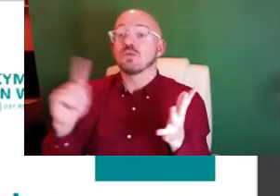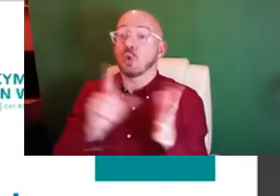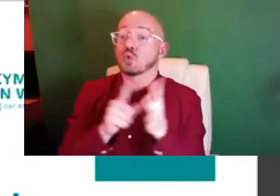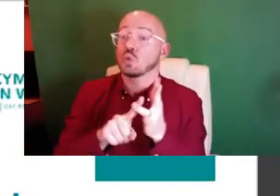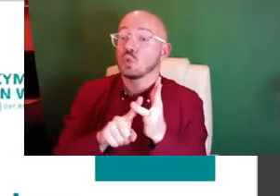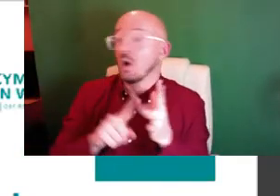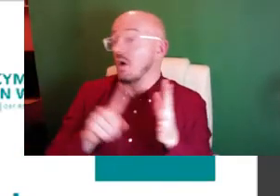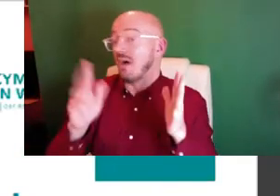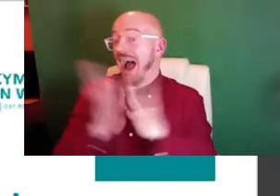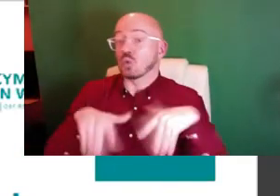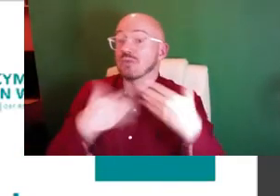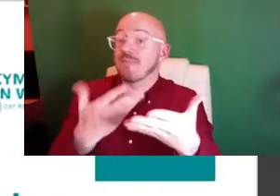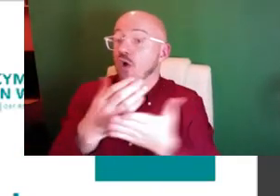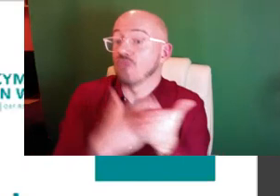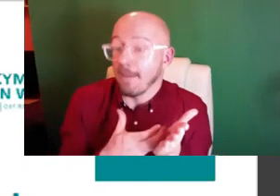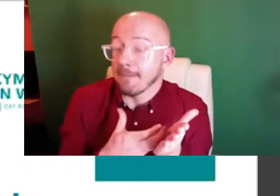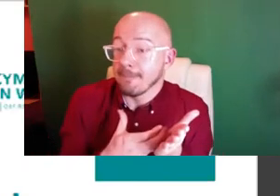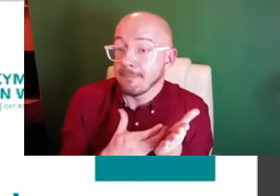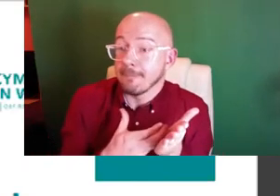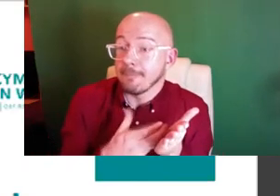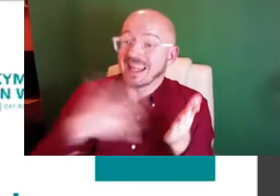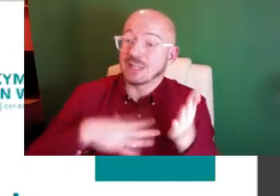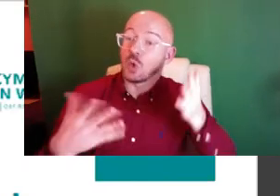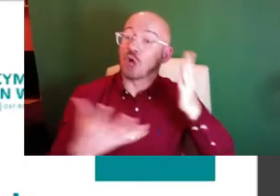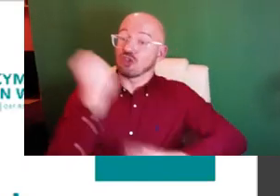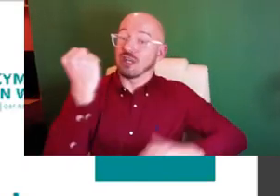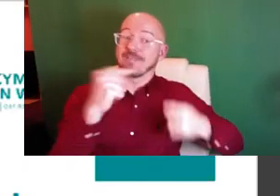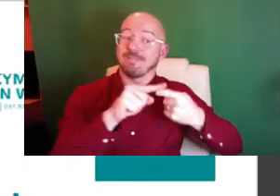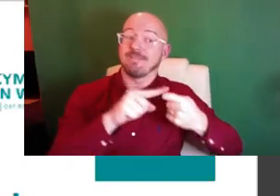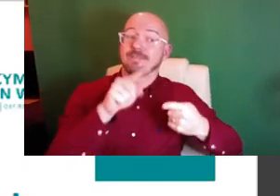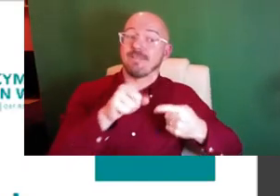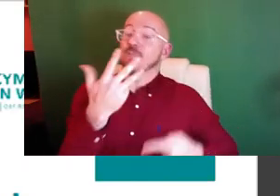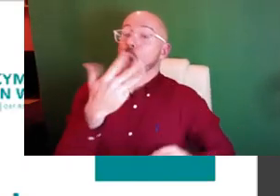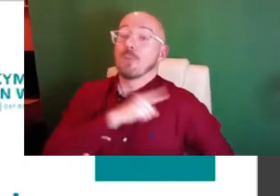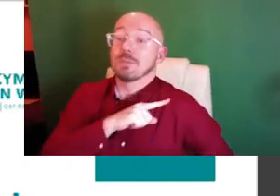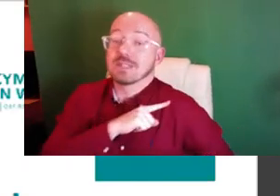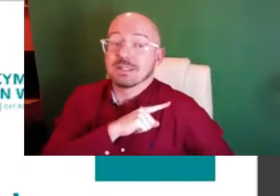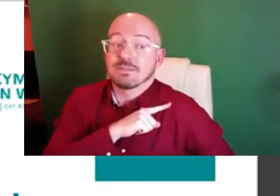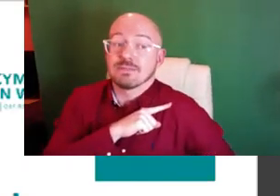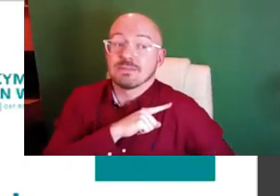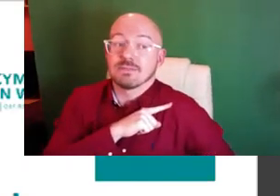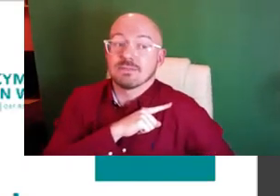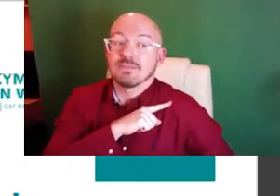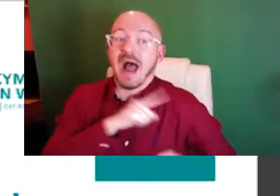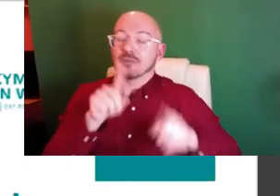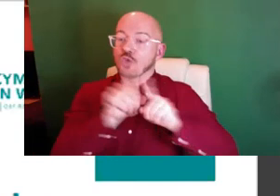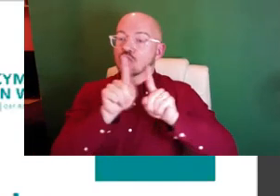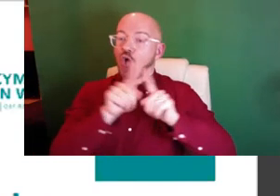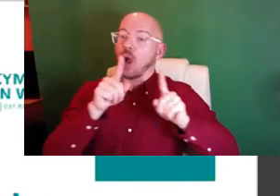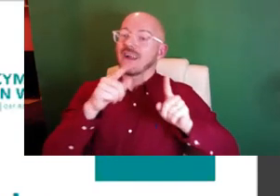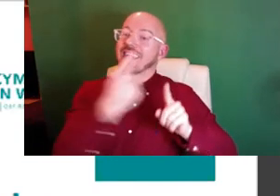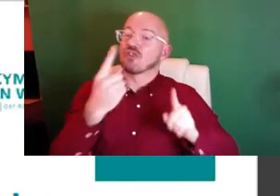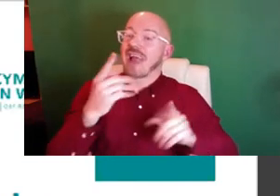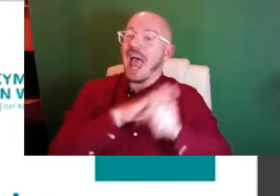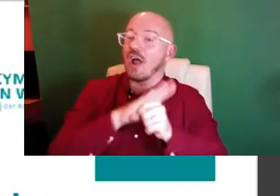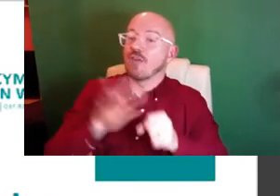as prescriptive about what should be covered. They wanted to give schools the autonomy and